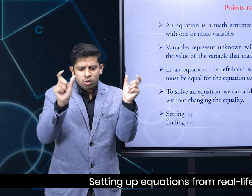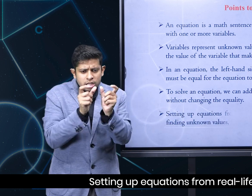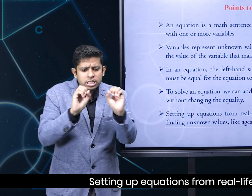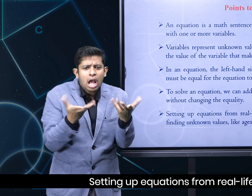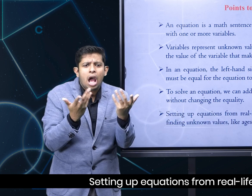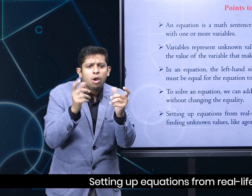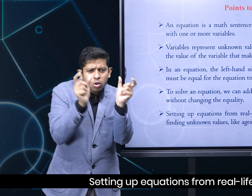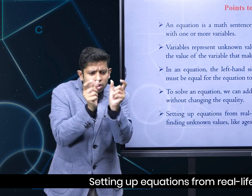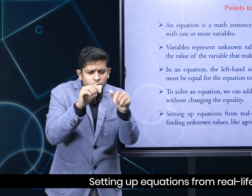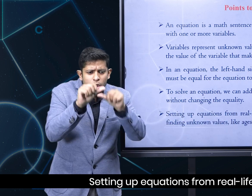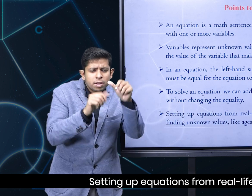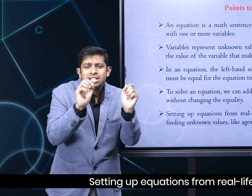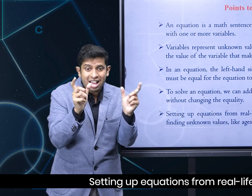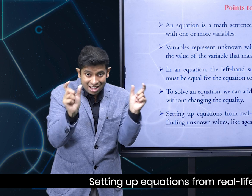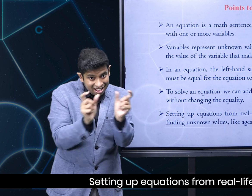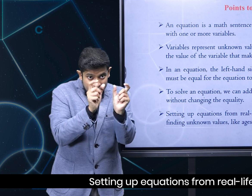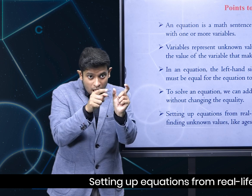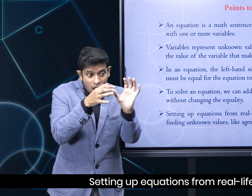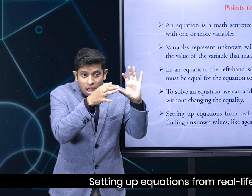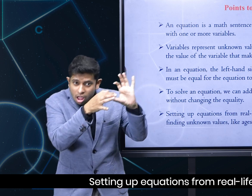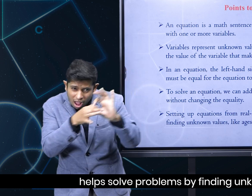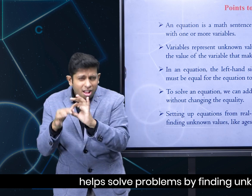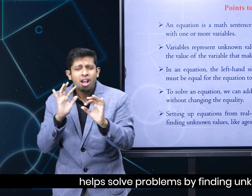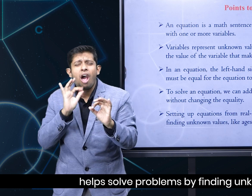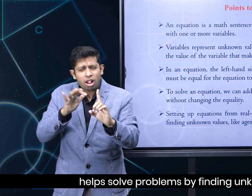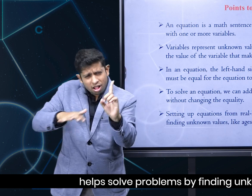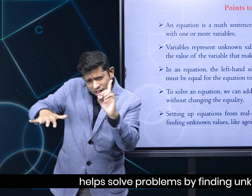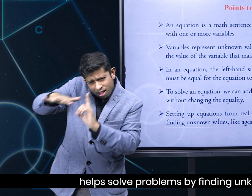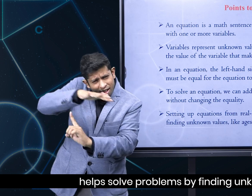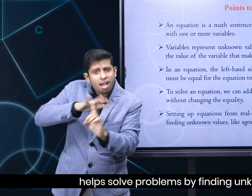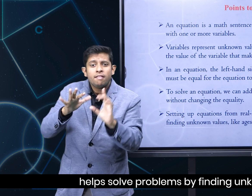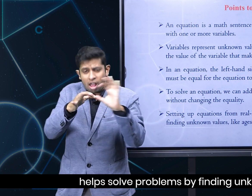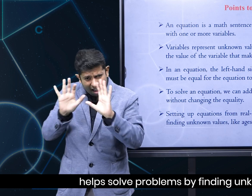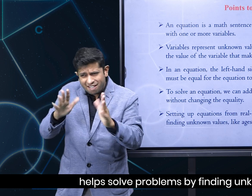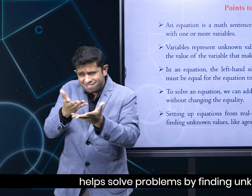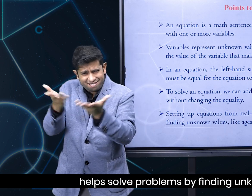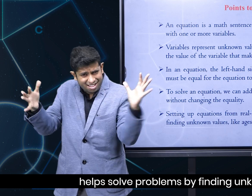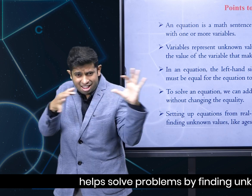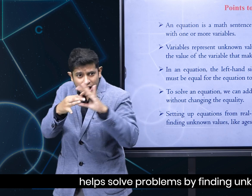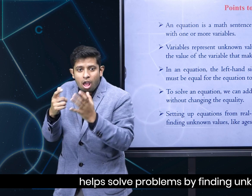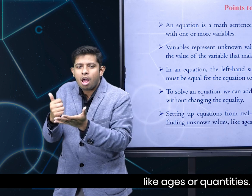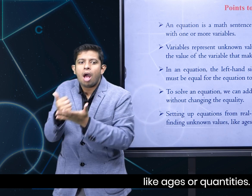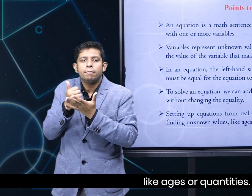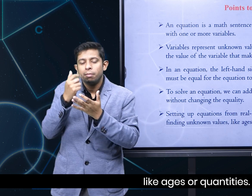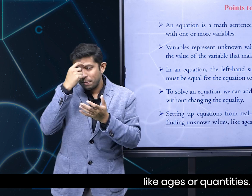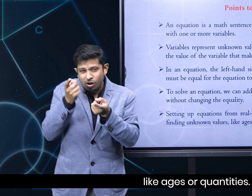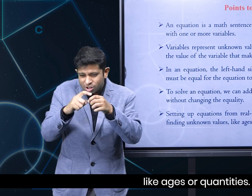Setting up equations from real-life situations helps solve problems by finding unknown values like ages